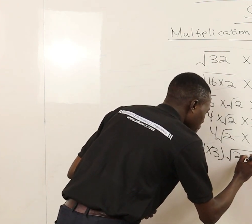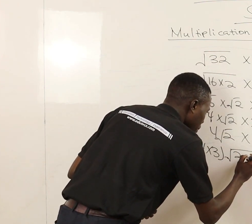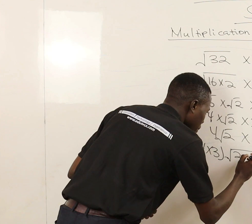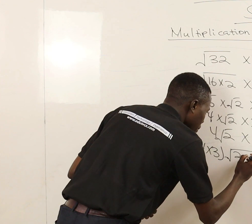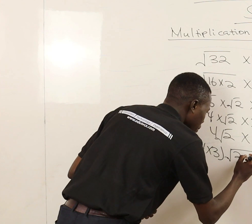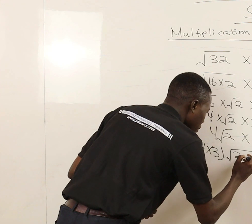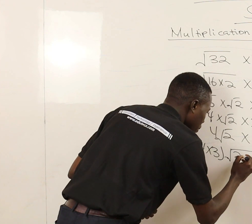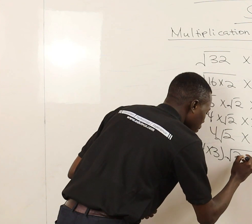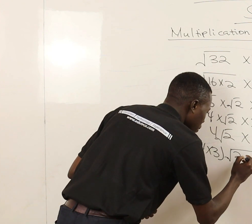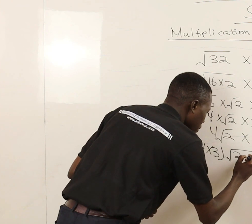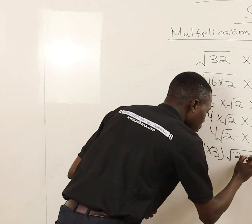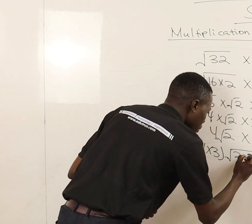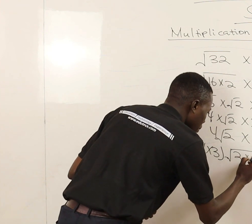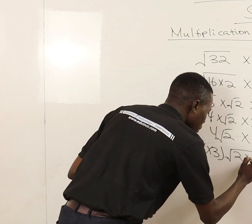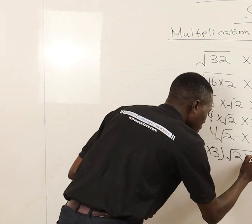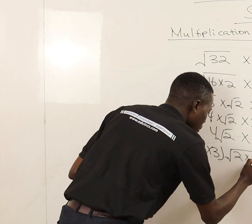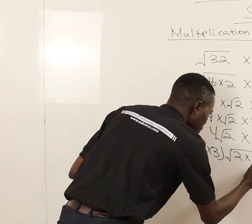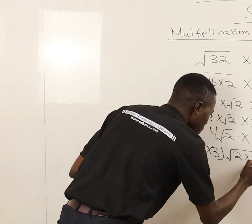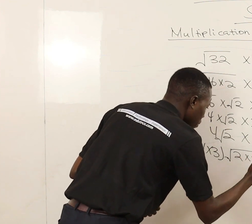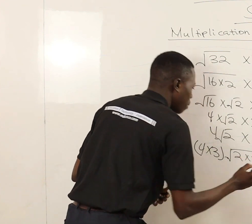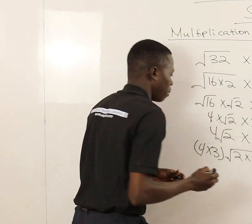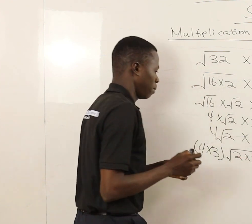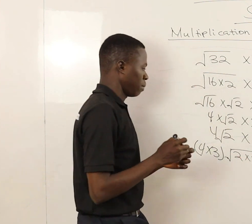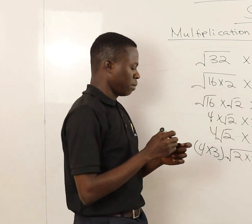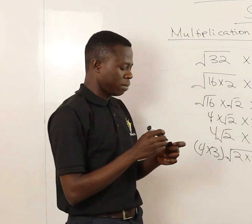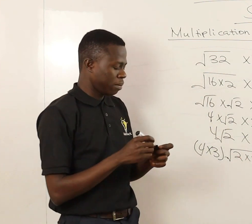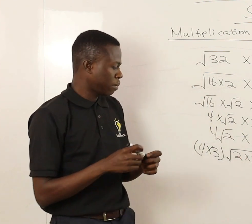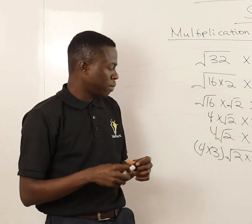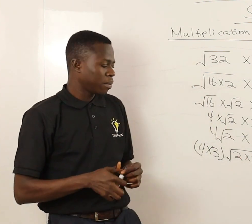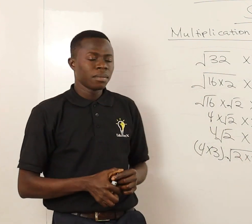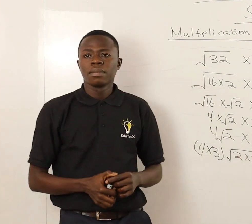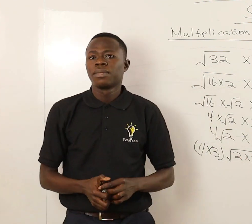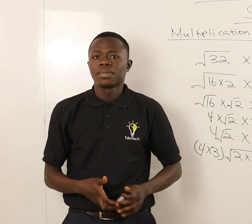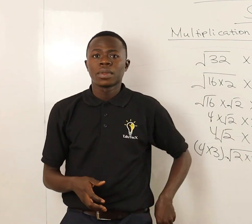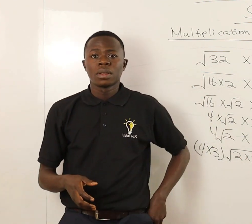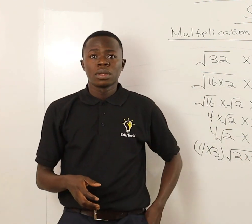by square root of 3. So that is what we have.